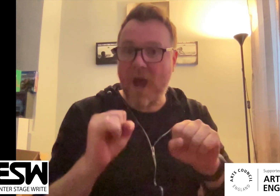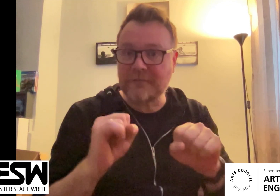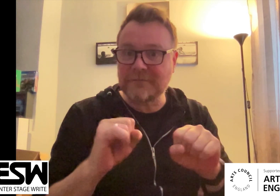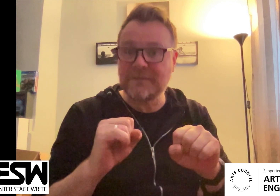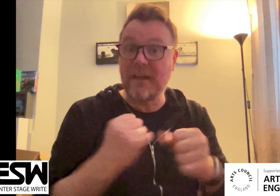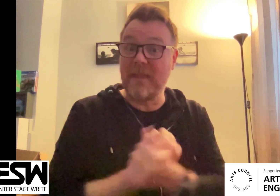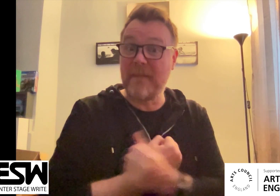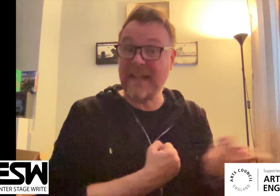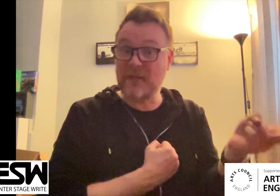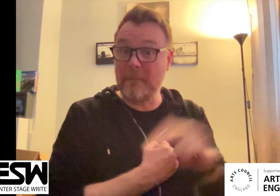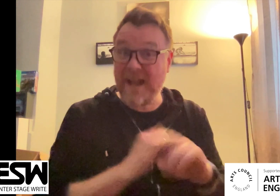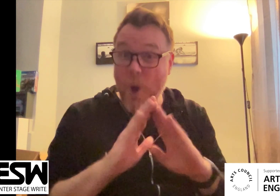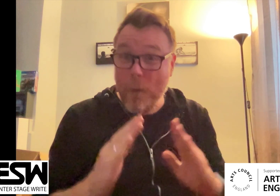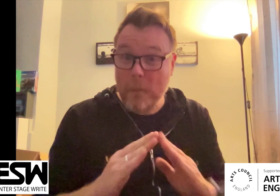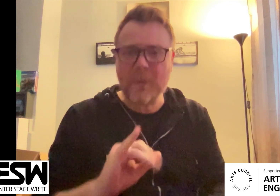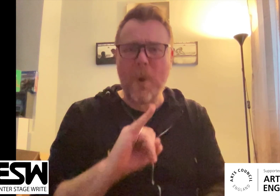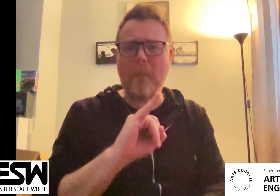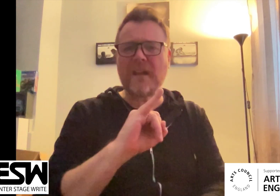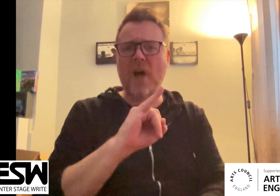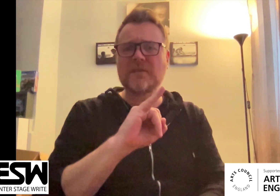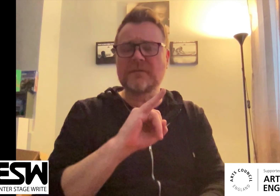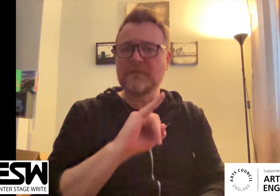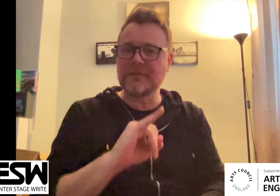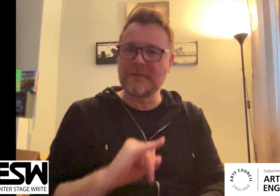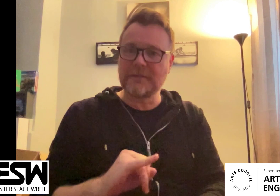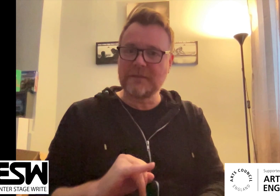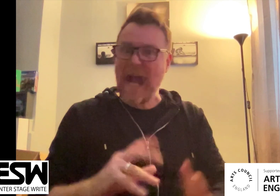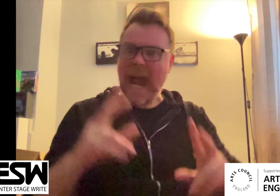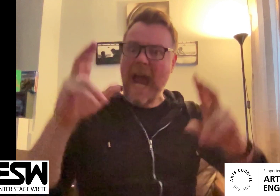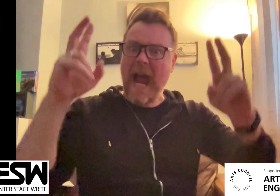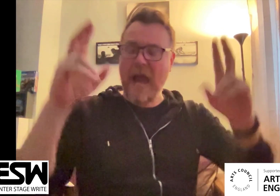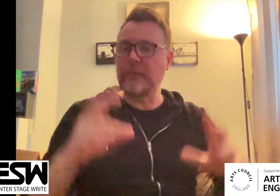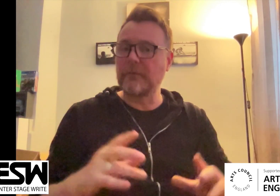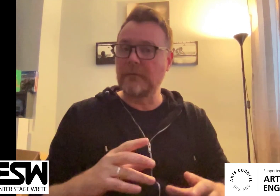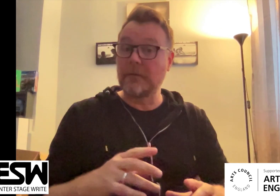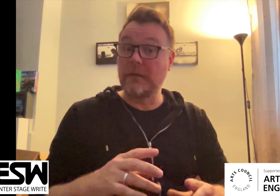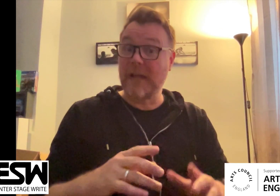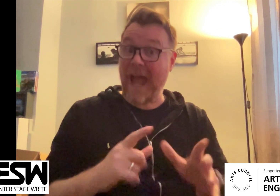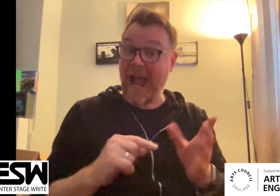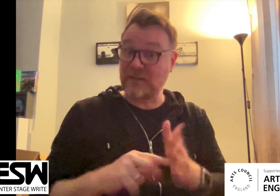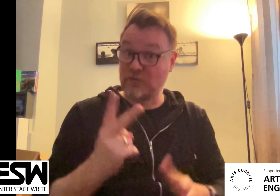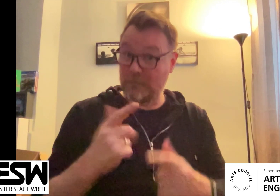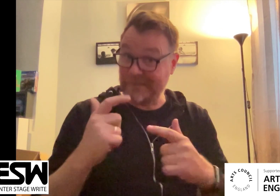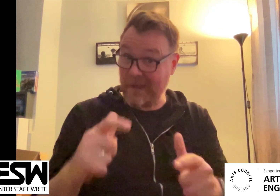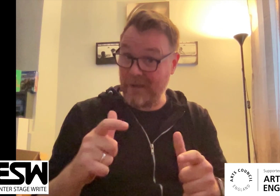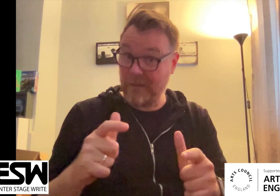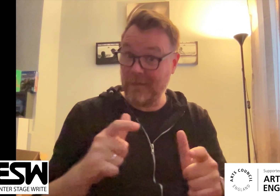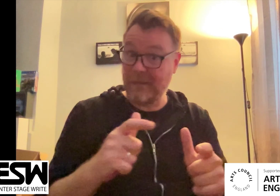some of the real action starts and the bears come home and oh my god, all hell breaks loose. So that's still Act